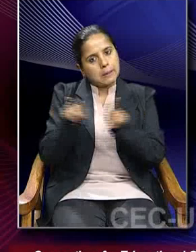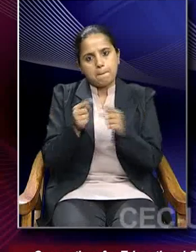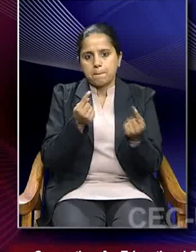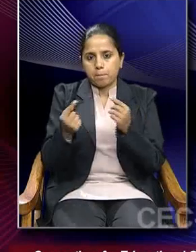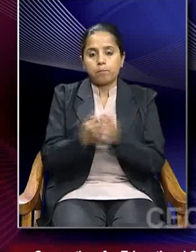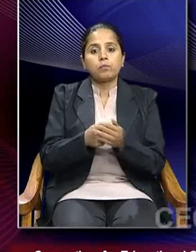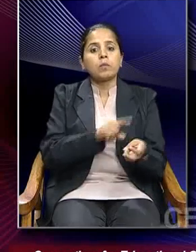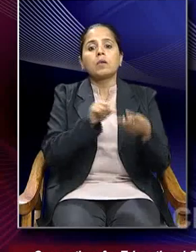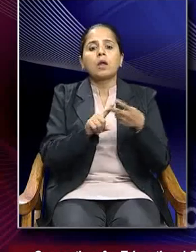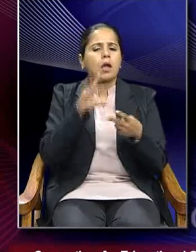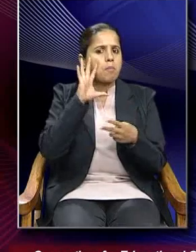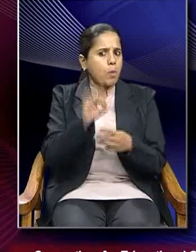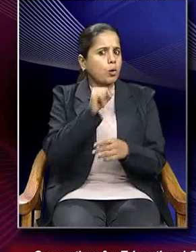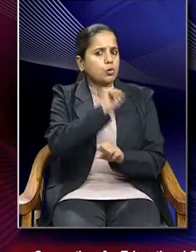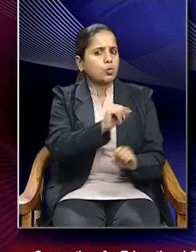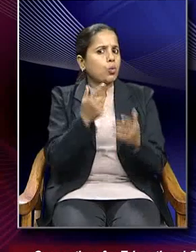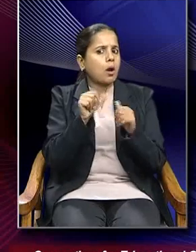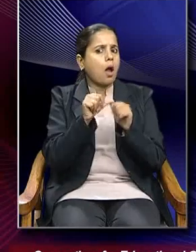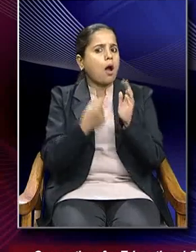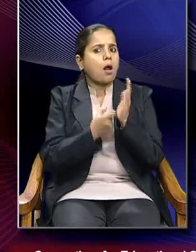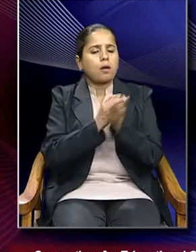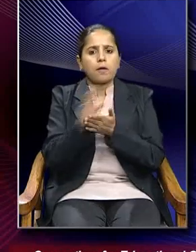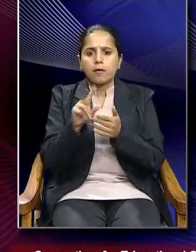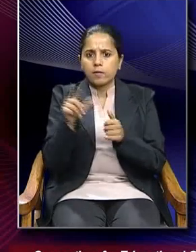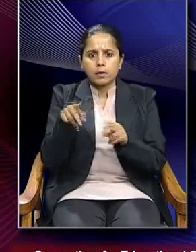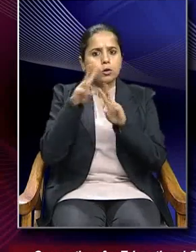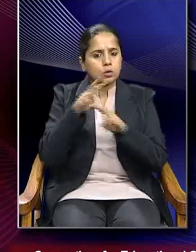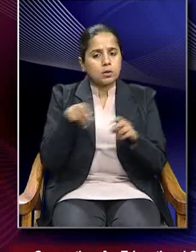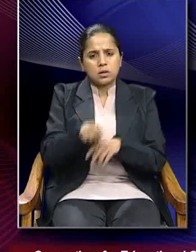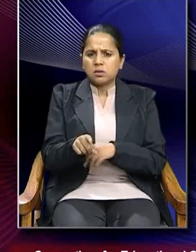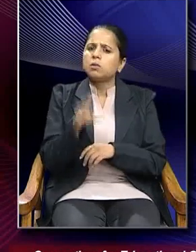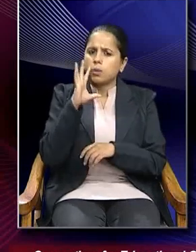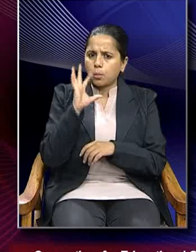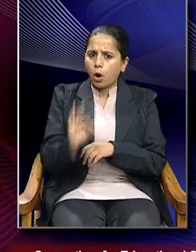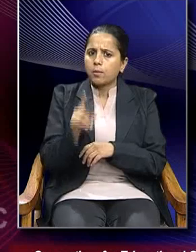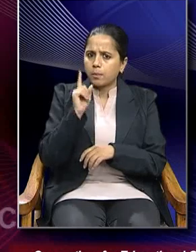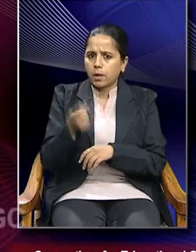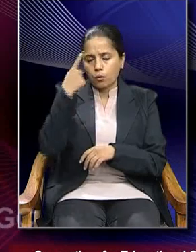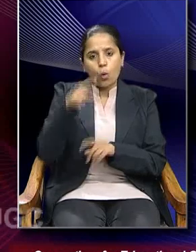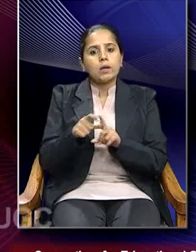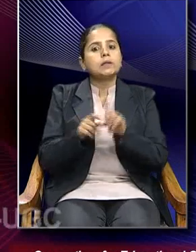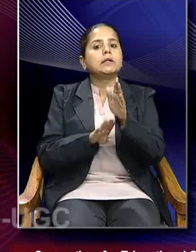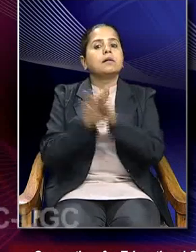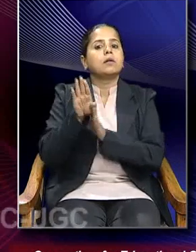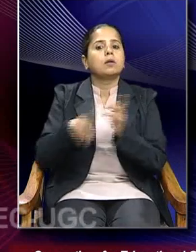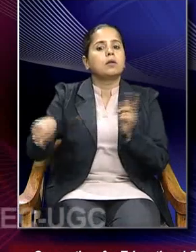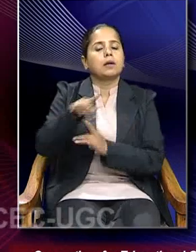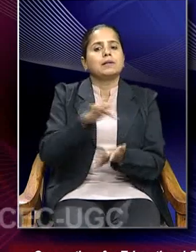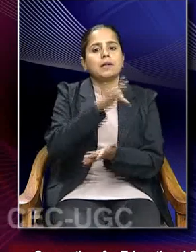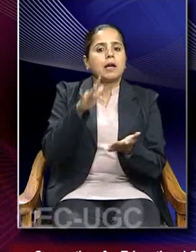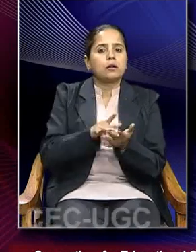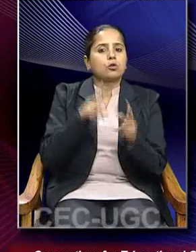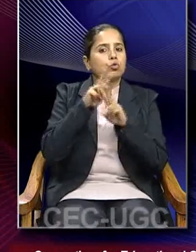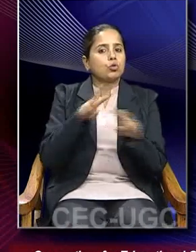of archival research is that it is necessary in the development of central